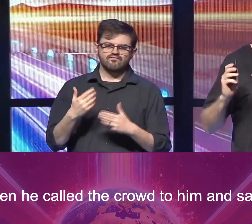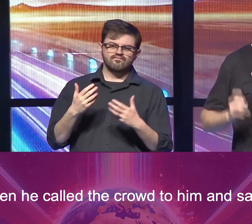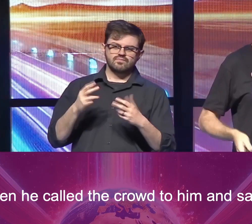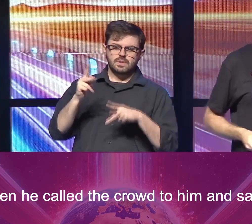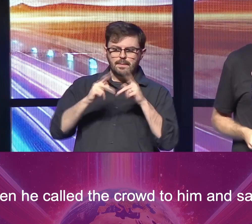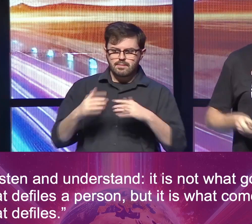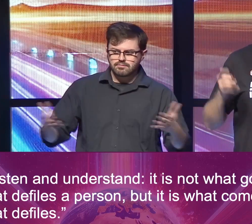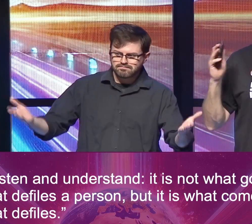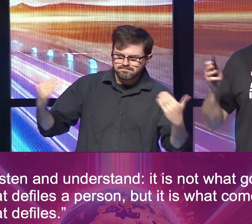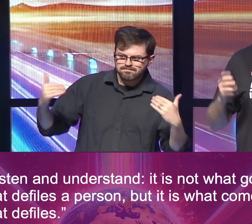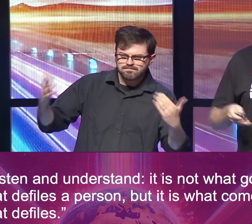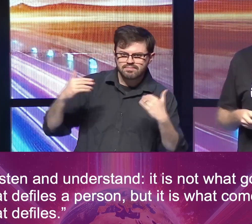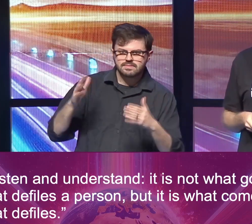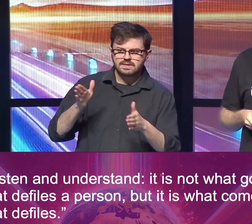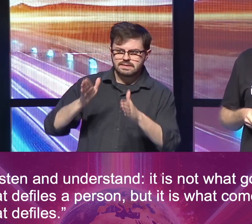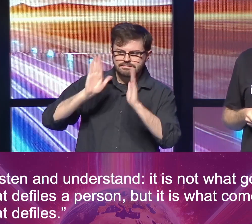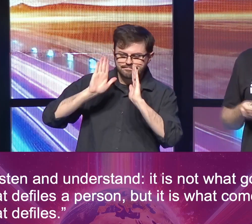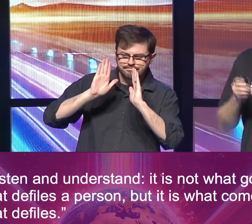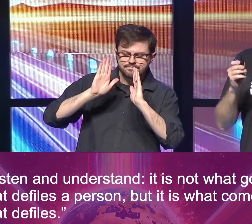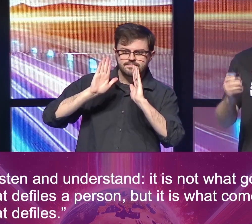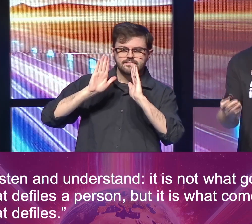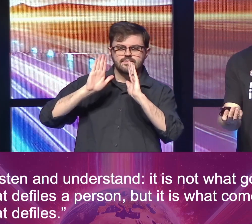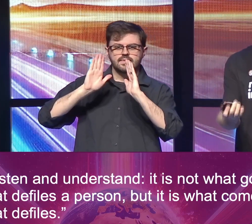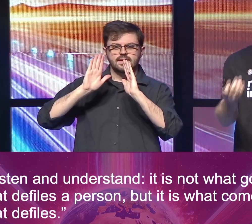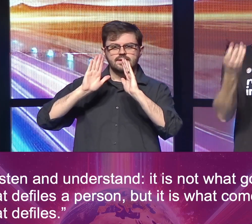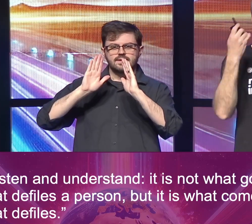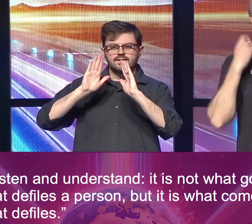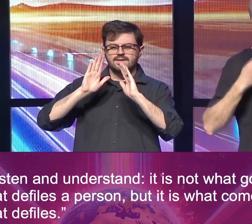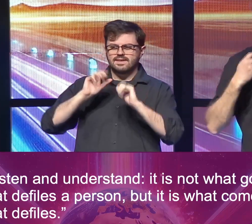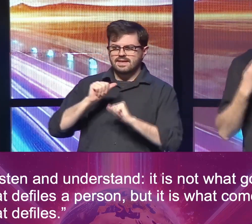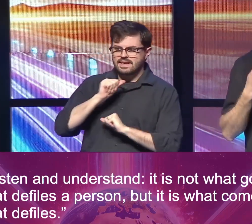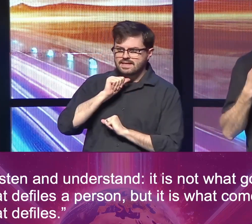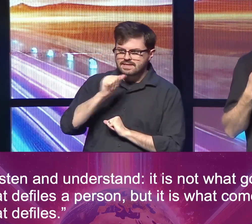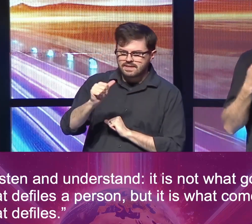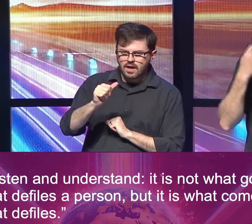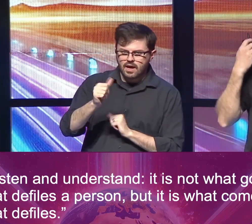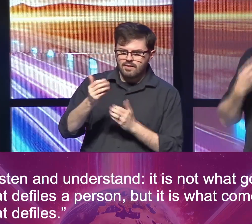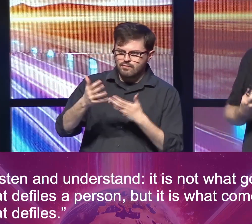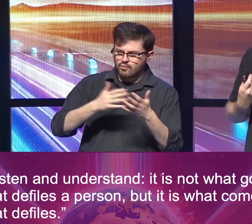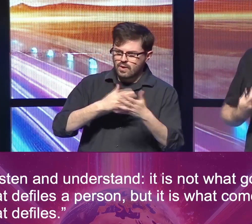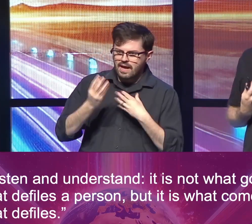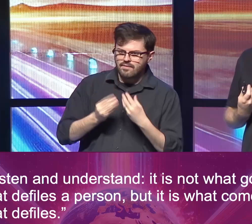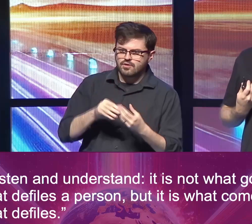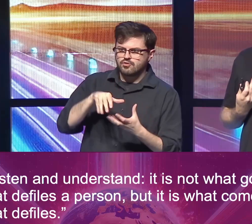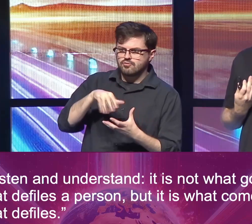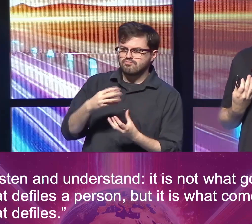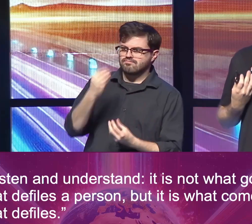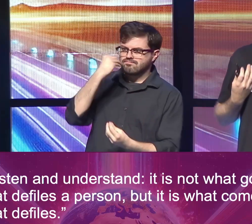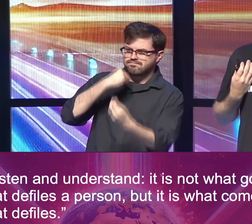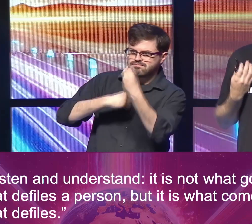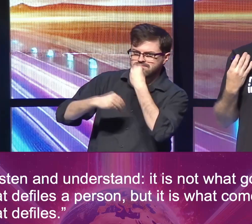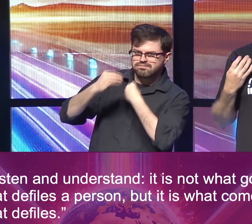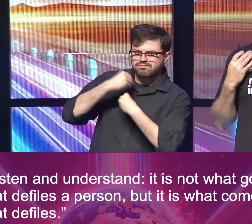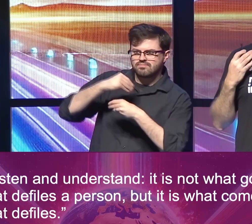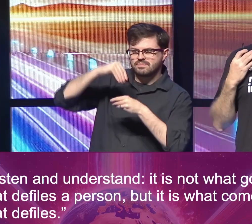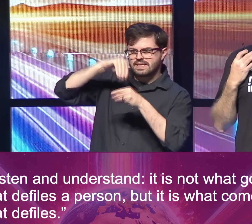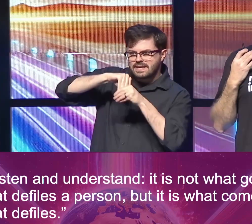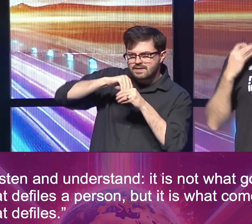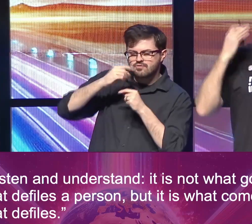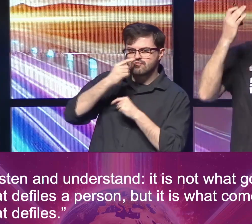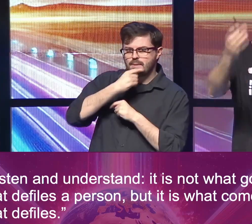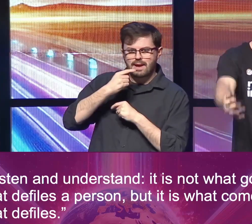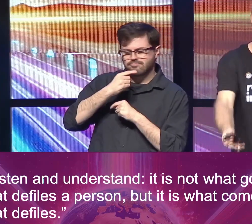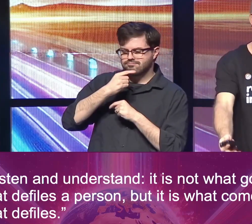and understand. Pay attention. It's not what goes into the mouth that defiles a person, but it is what